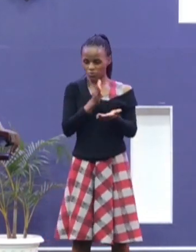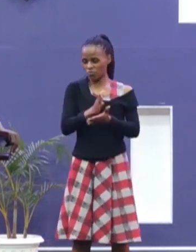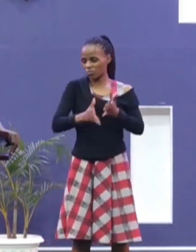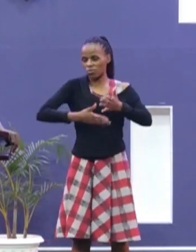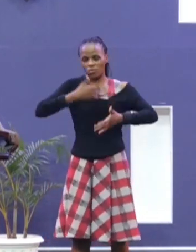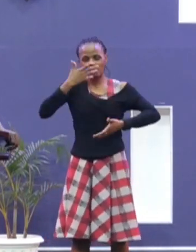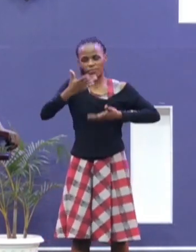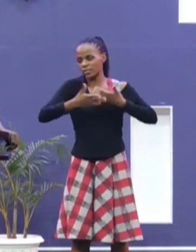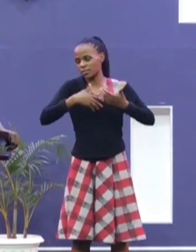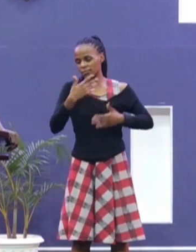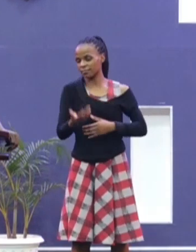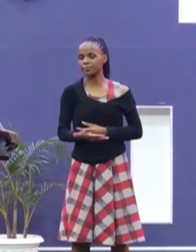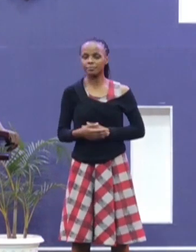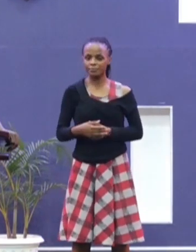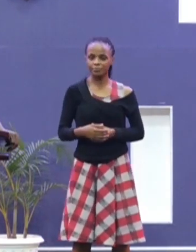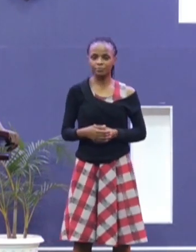kye wakola wayogera wayatula.